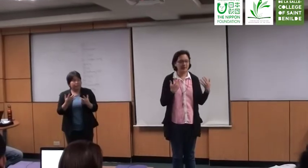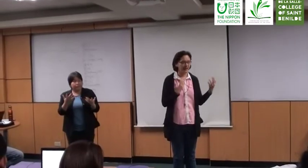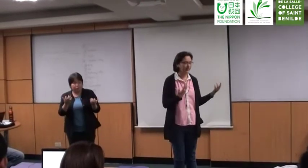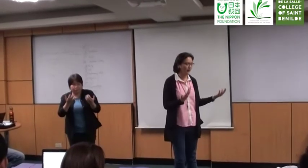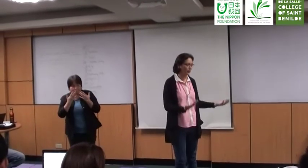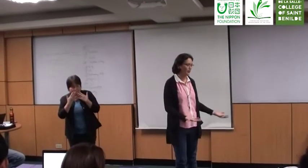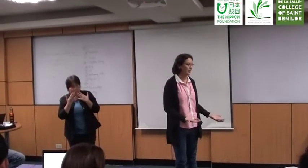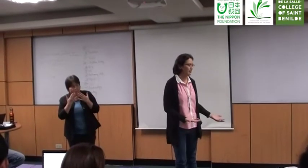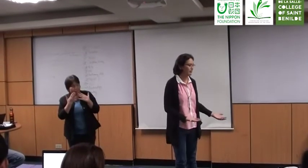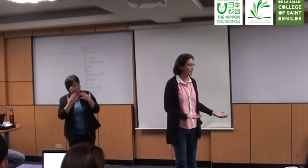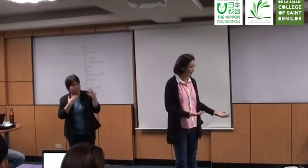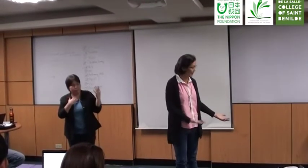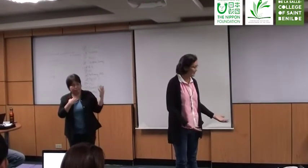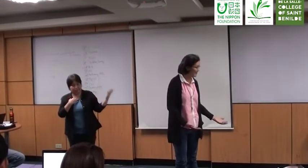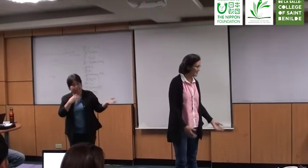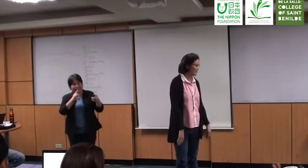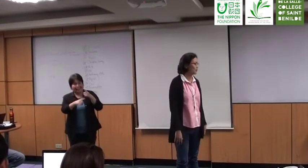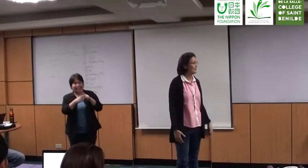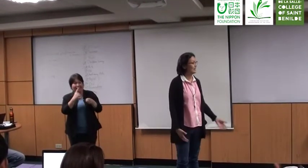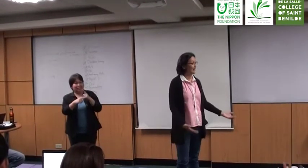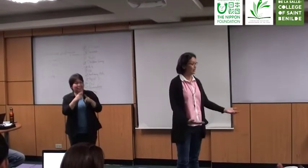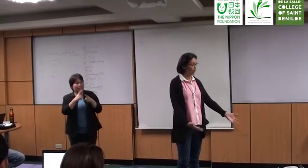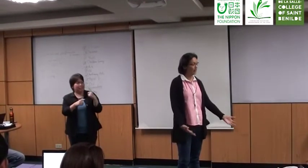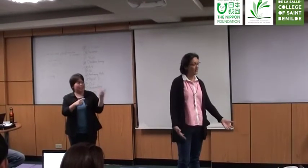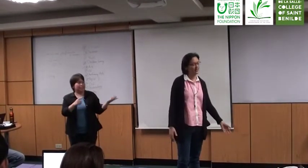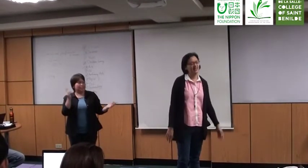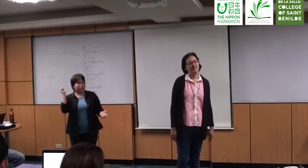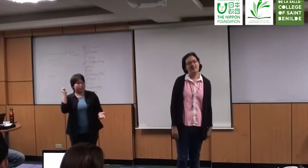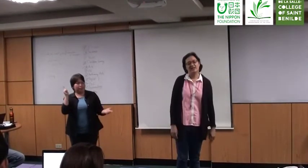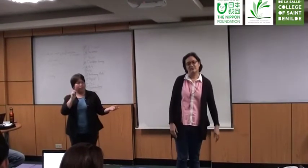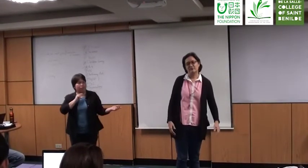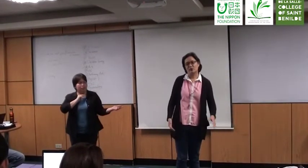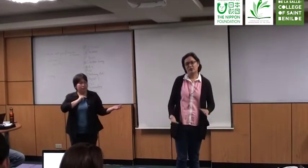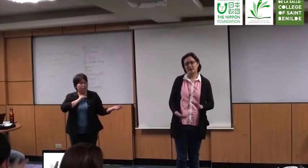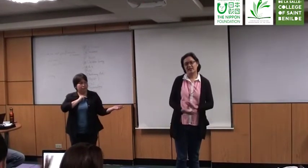to thank our friends, Susan and Laura,